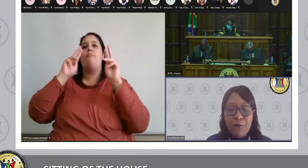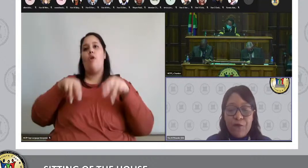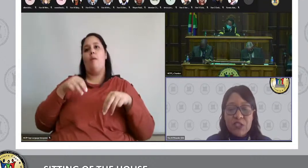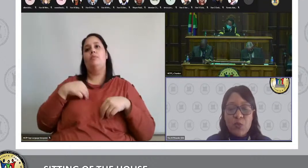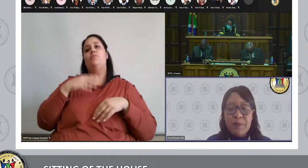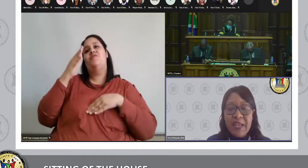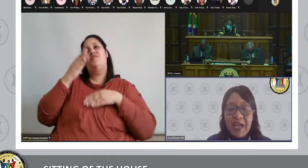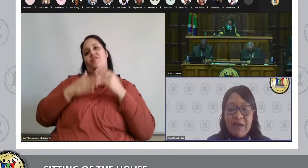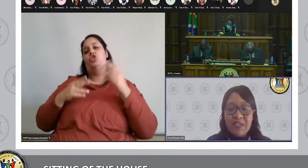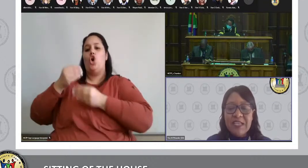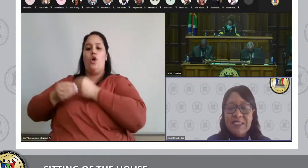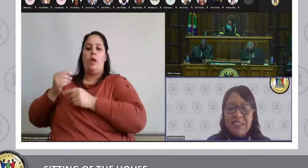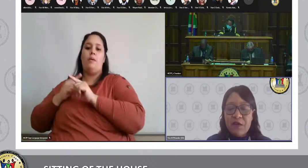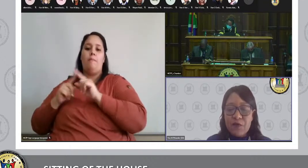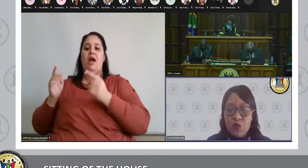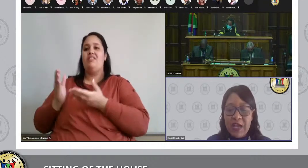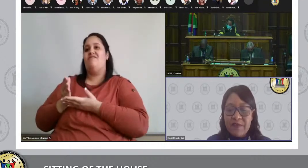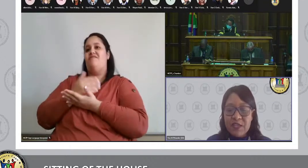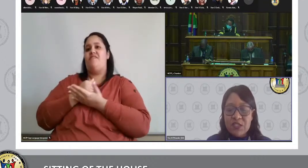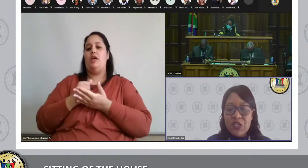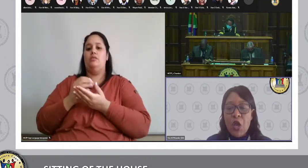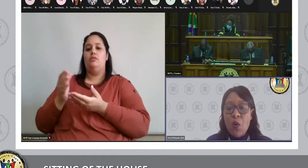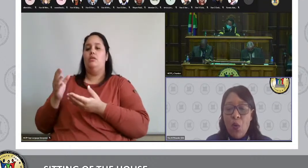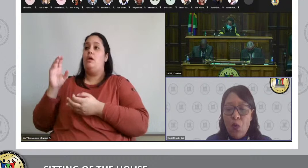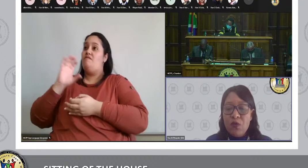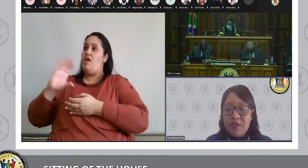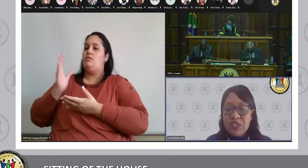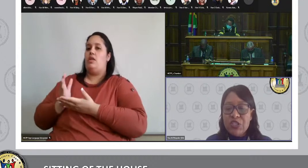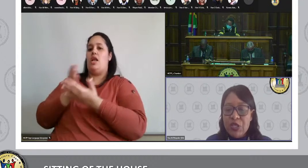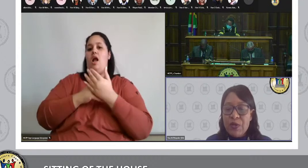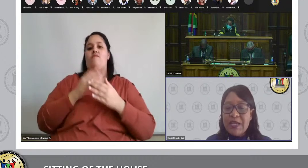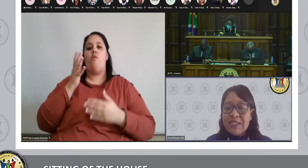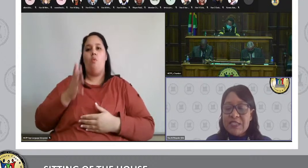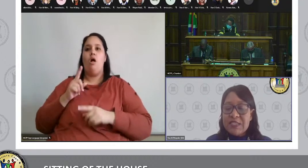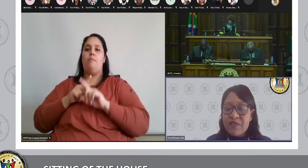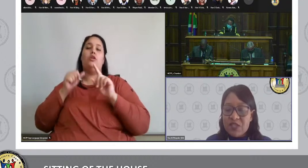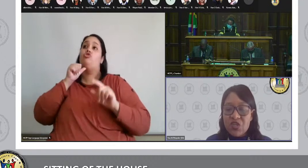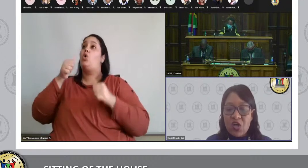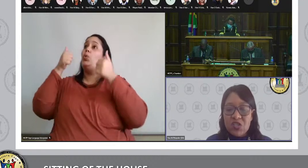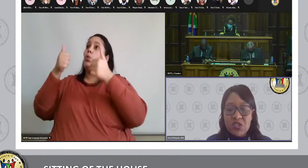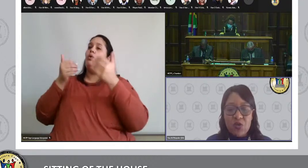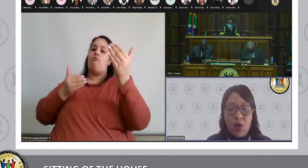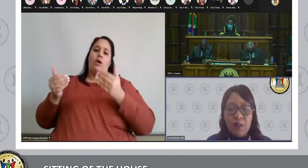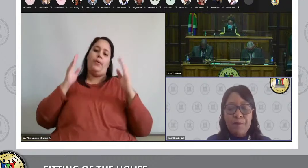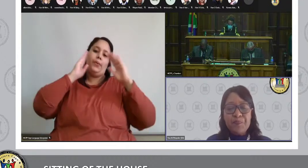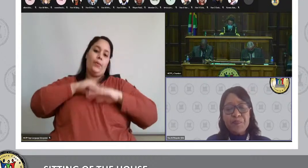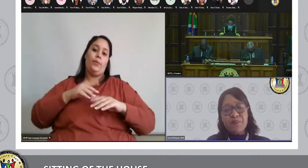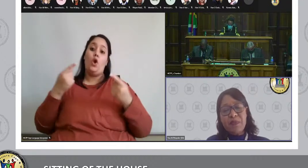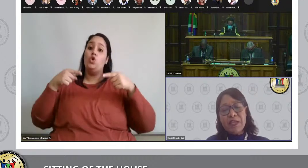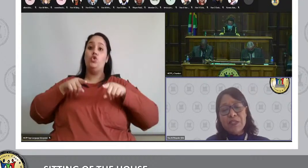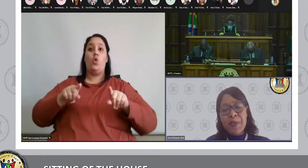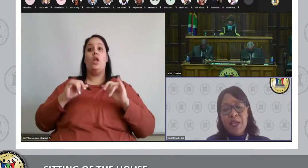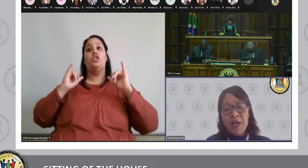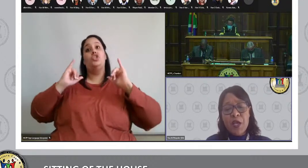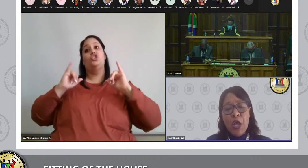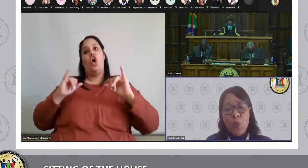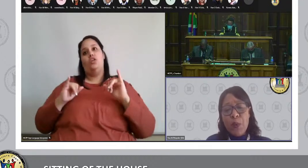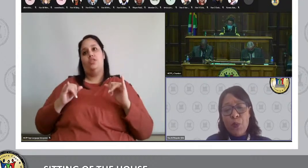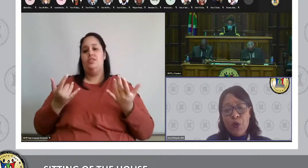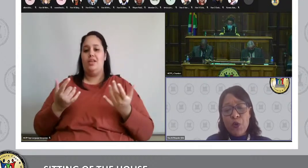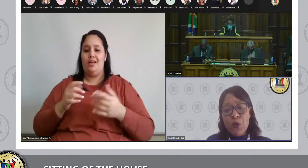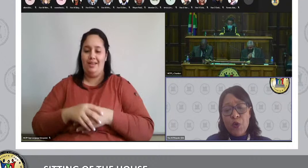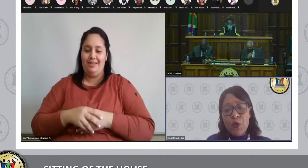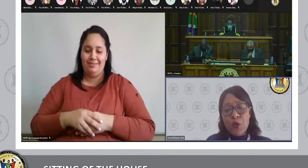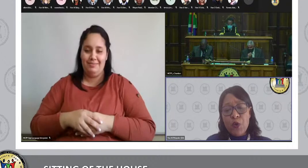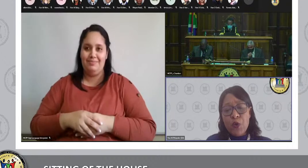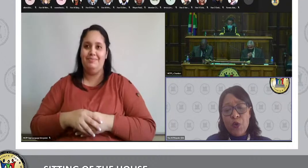and how funds will be recovered instead of good governance. All this during a state of disaster nogal. Speaker, we